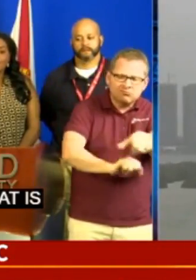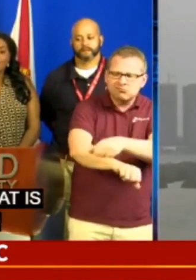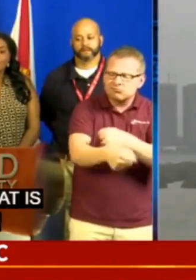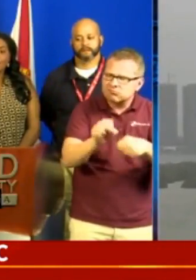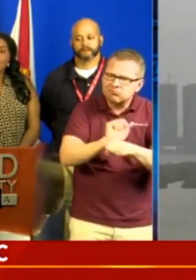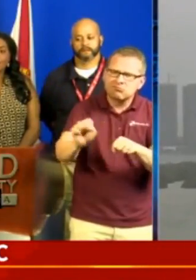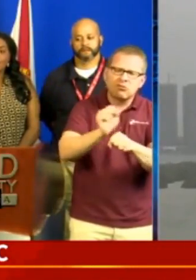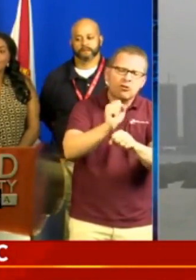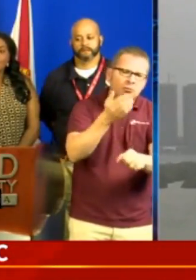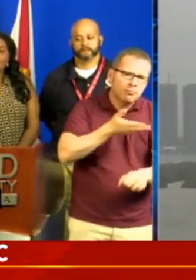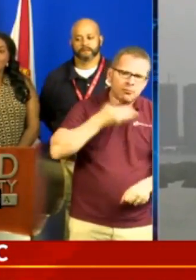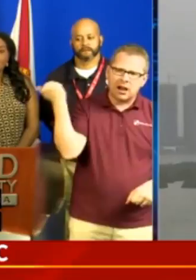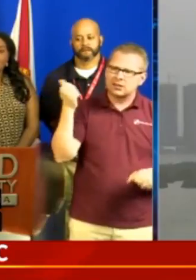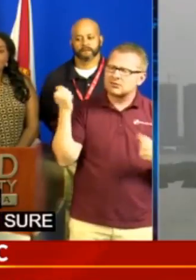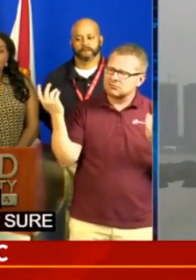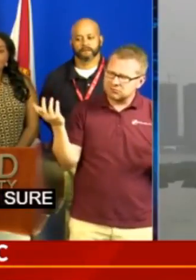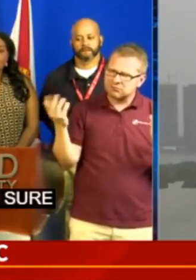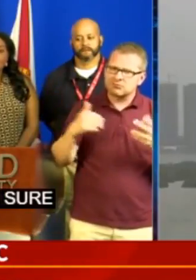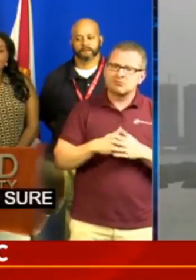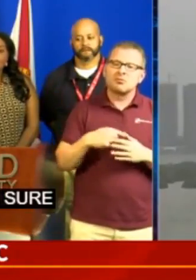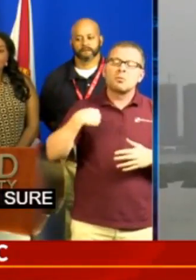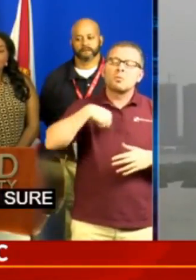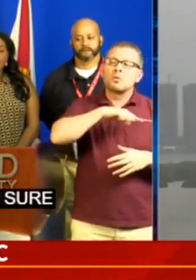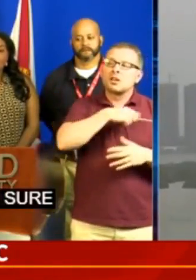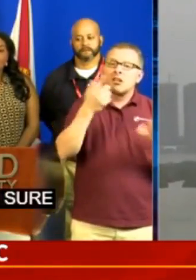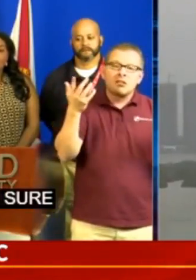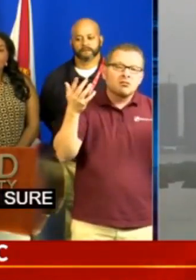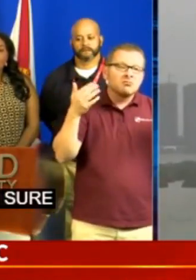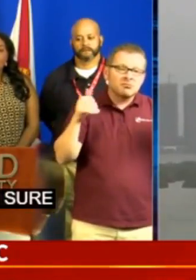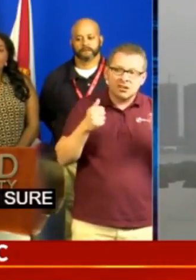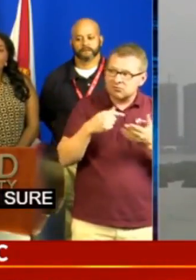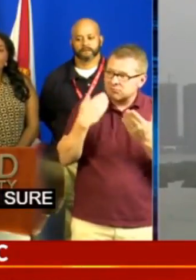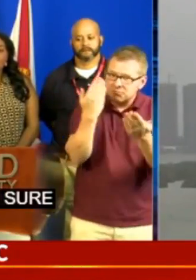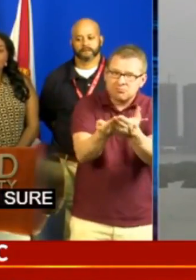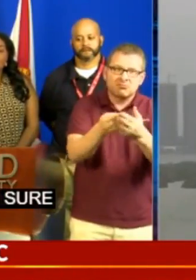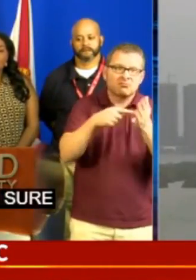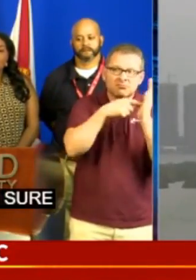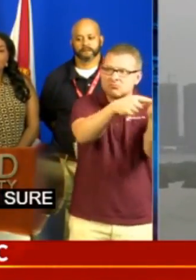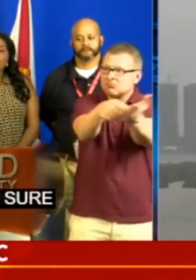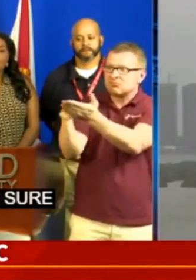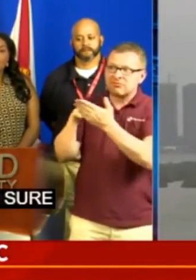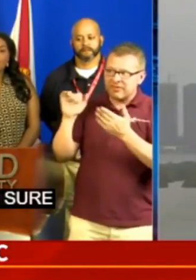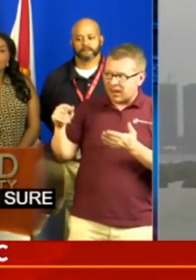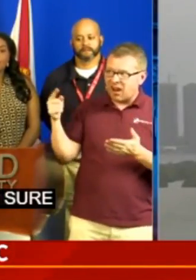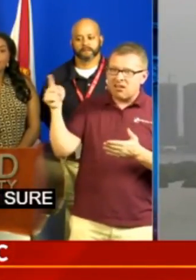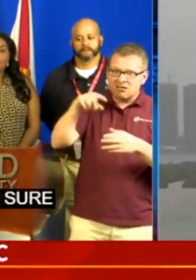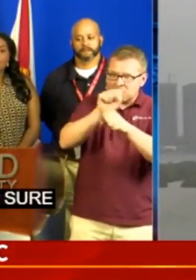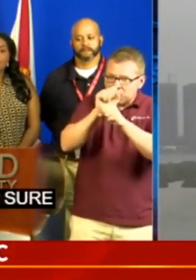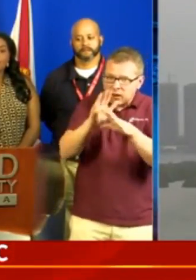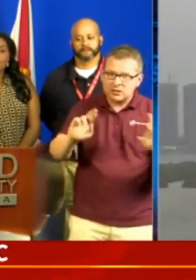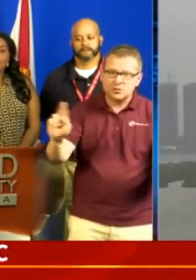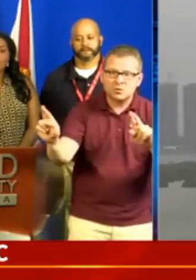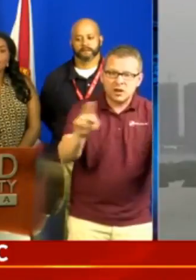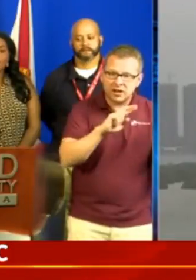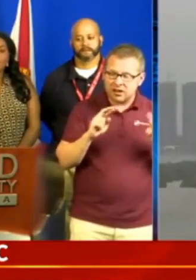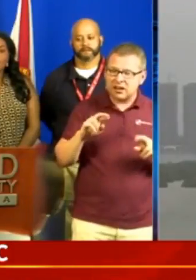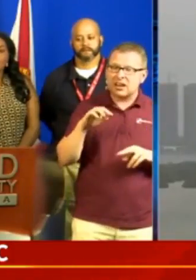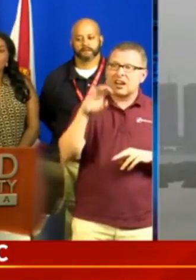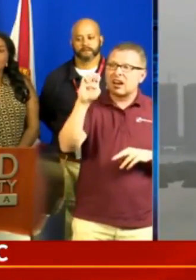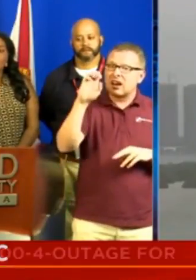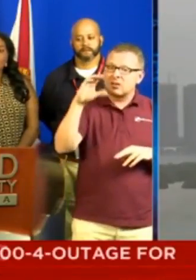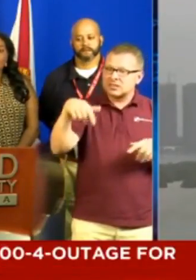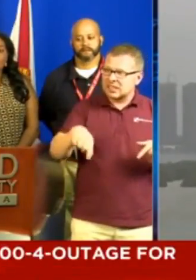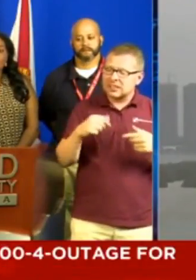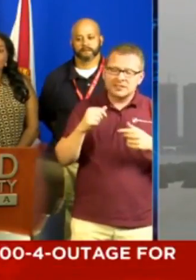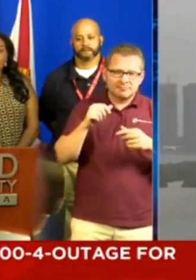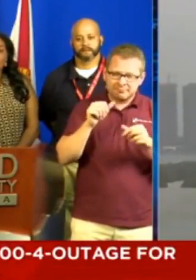to help. I myself will be riding and staying here at the EOC through the storm, and FPL will have a presence here so